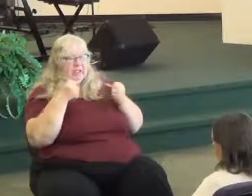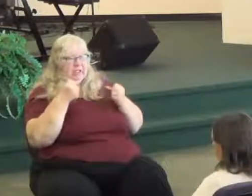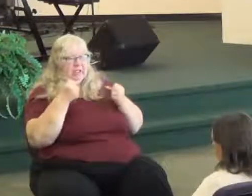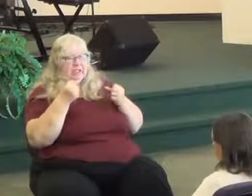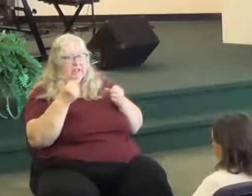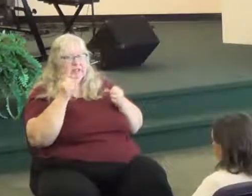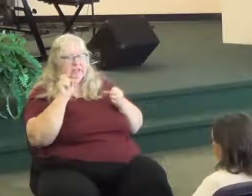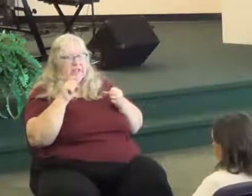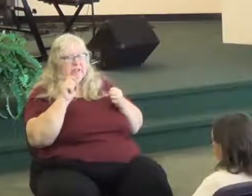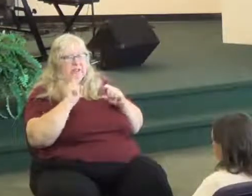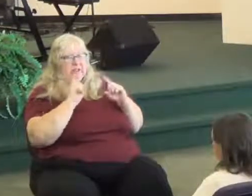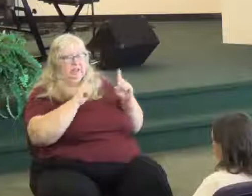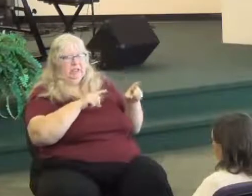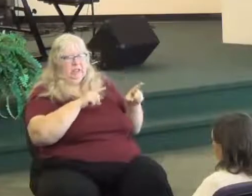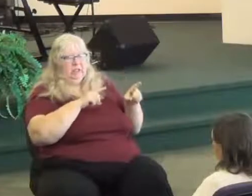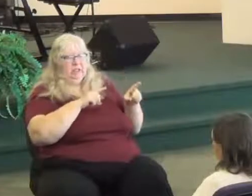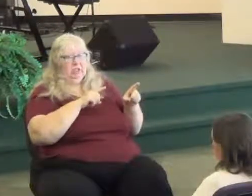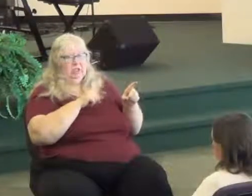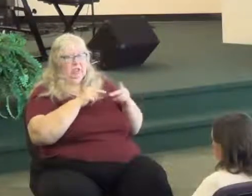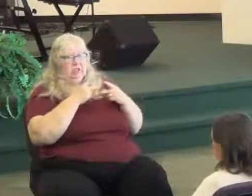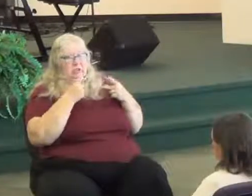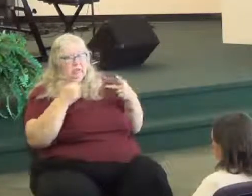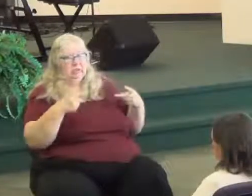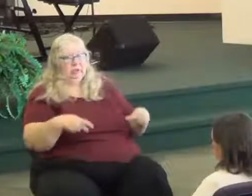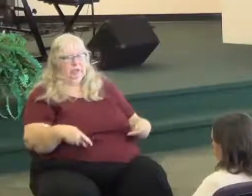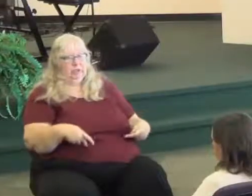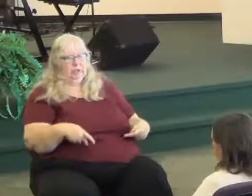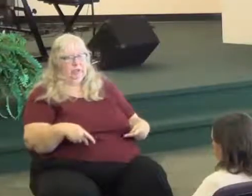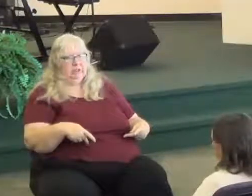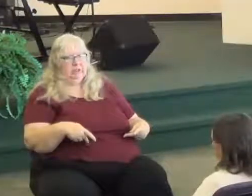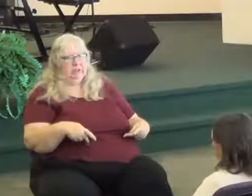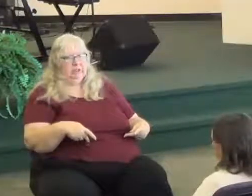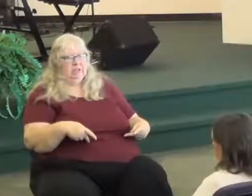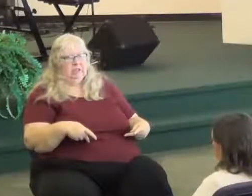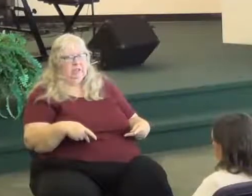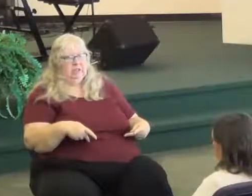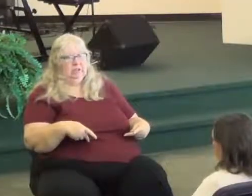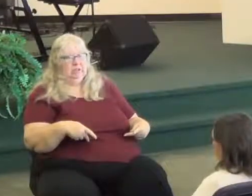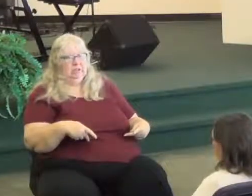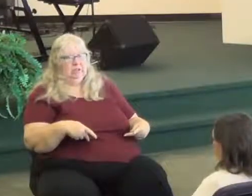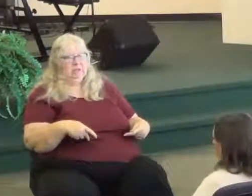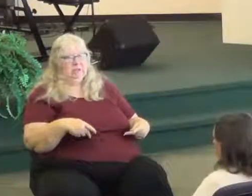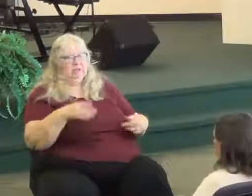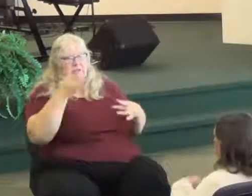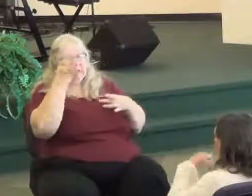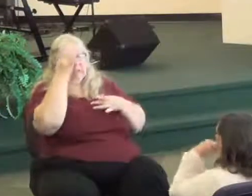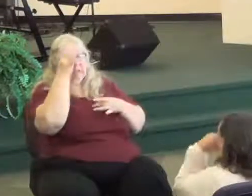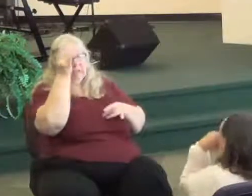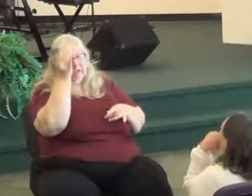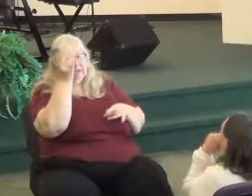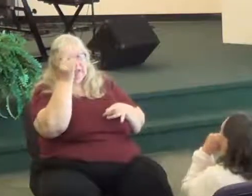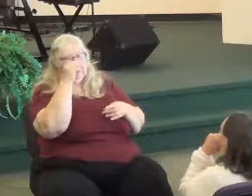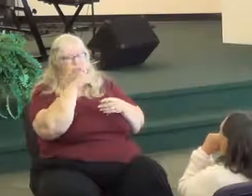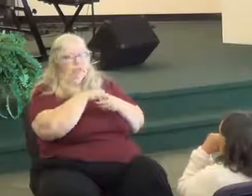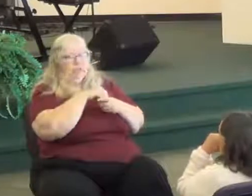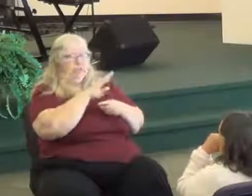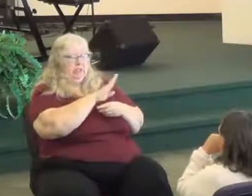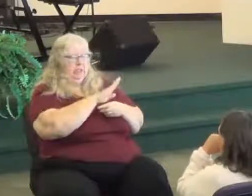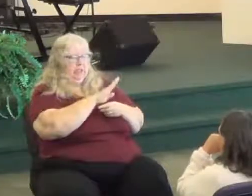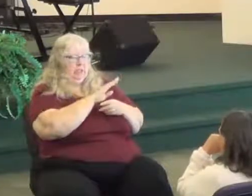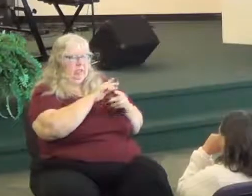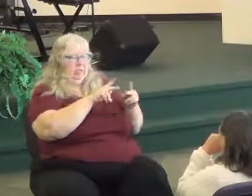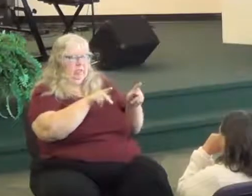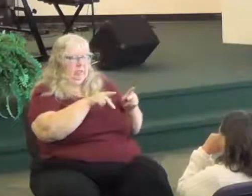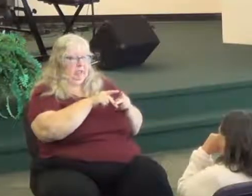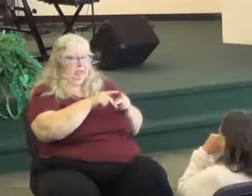a communicable disease and spread it. It took 8 days. So imagine that you're in these guys' position,